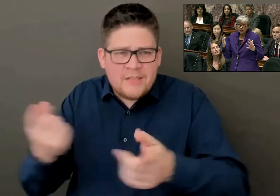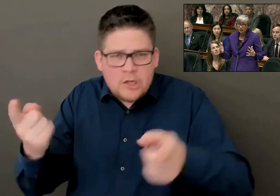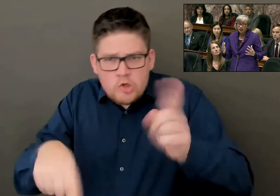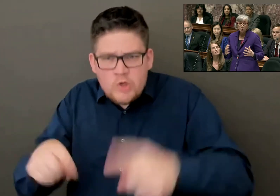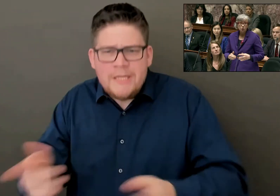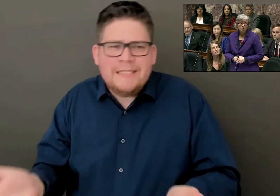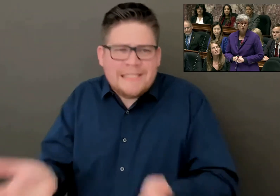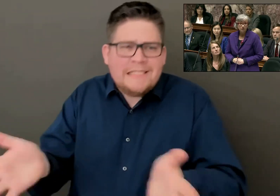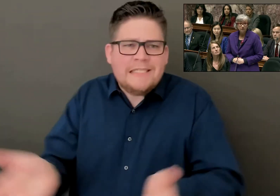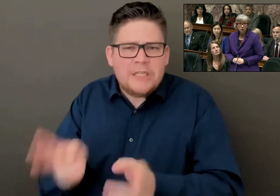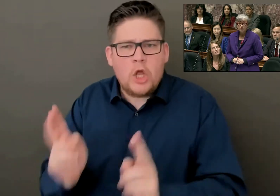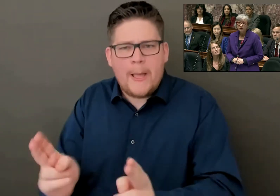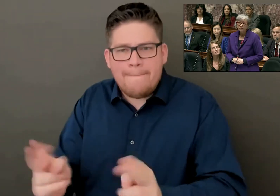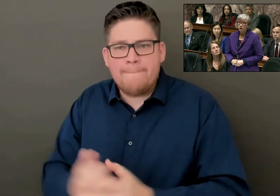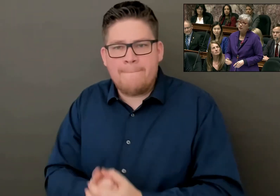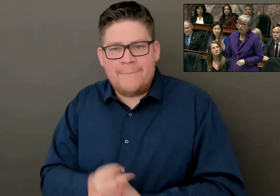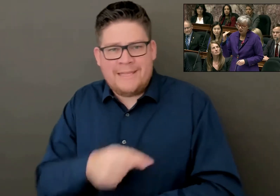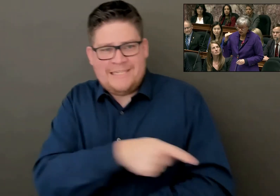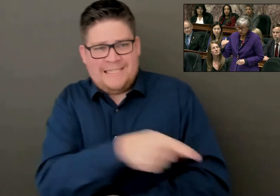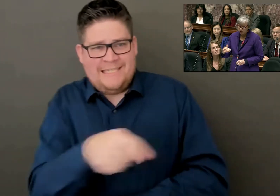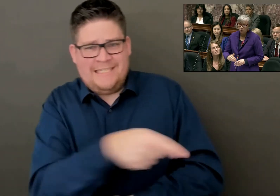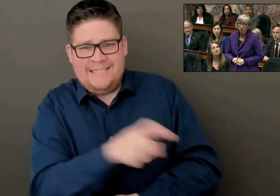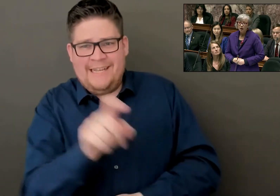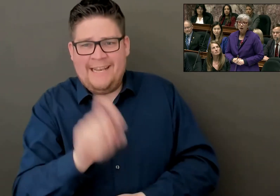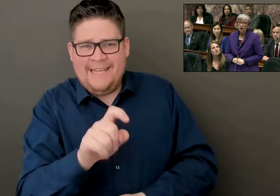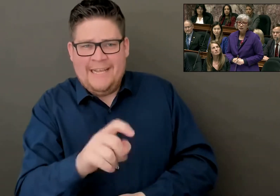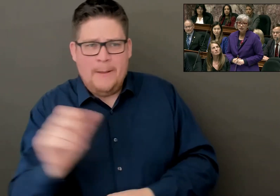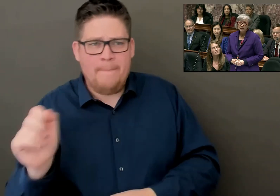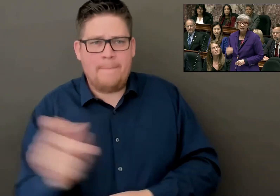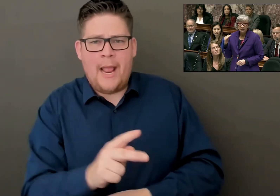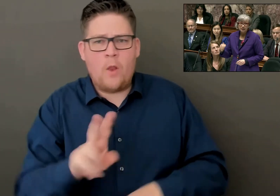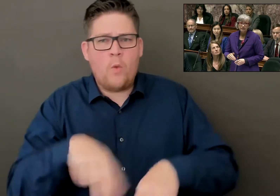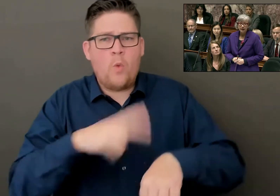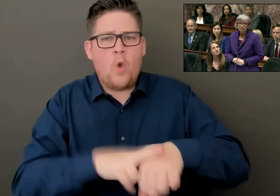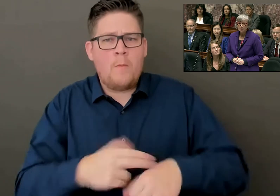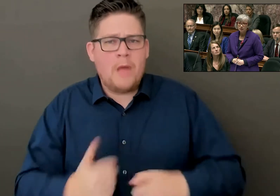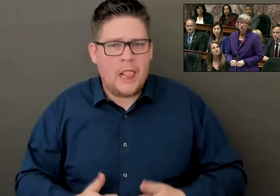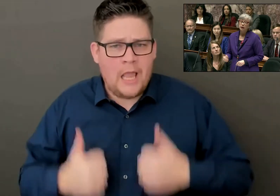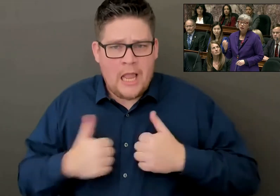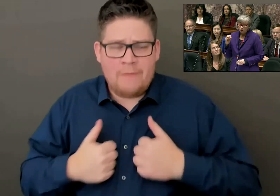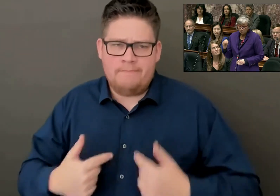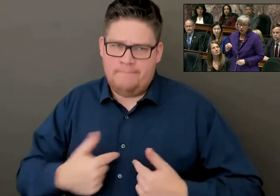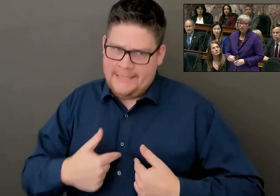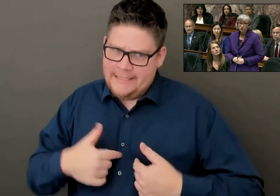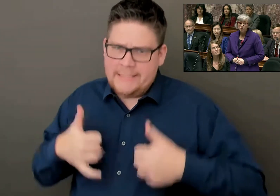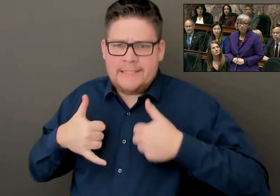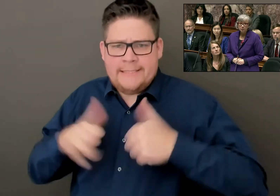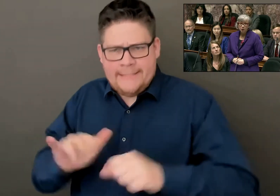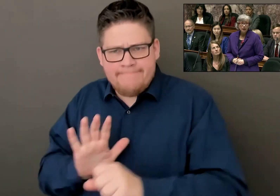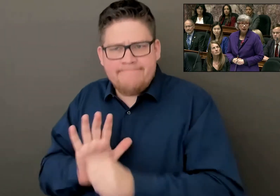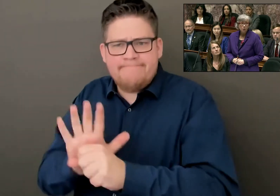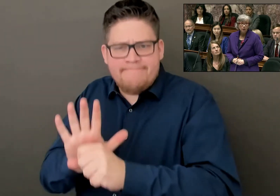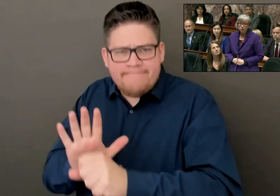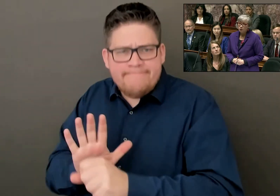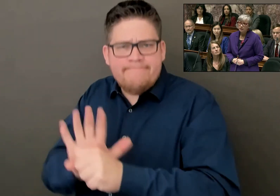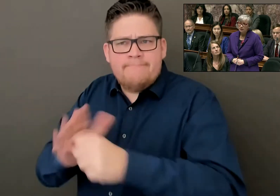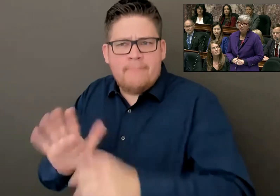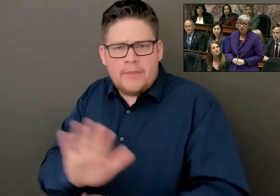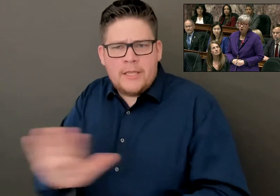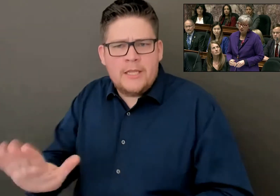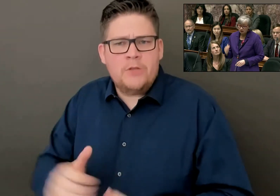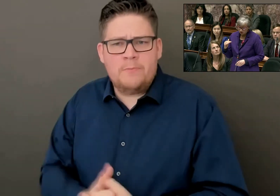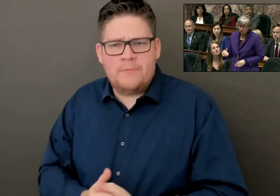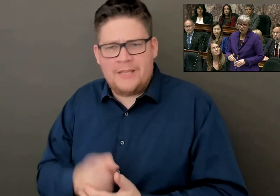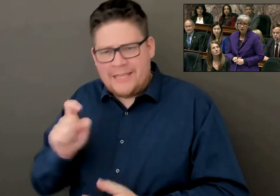life can get back to normal for folks in the ferries. And I continue to state and to send that message that we need folks to be bargaining with urgency